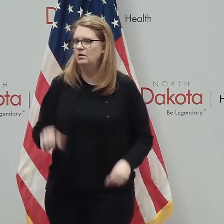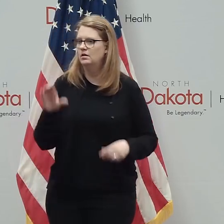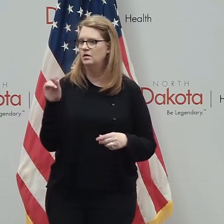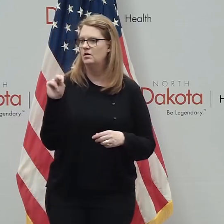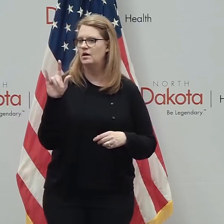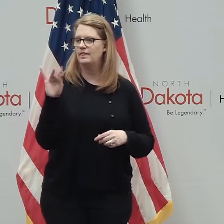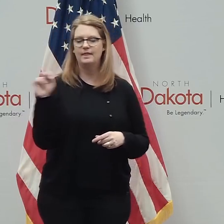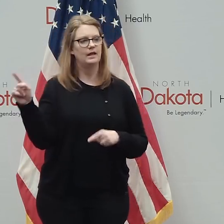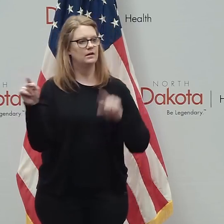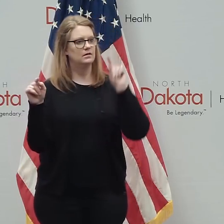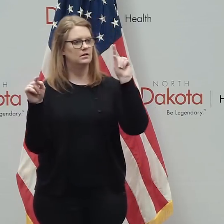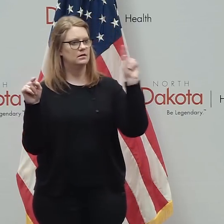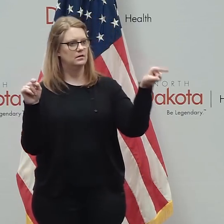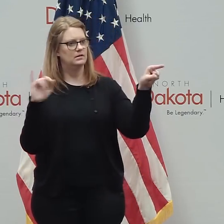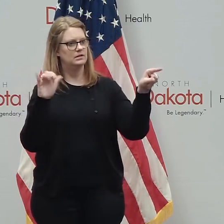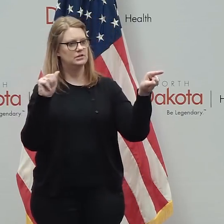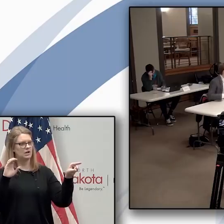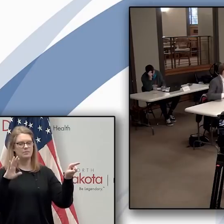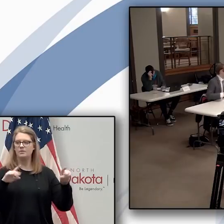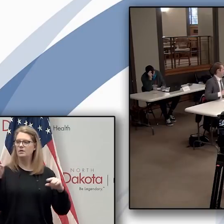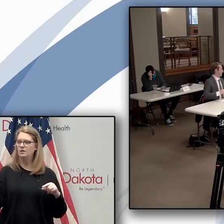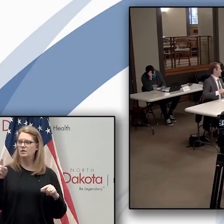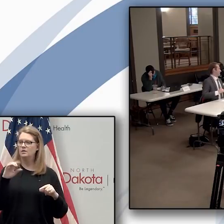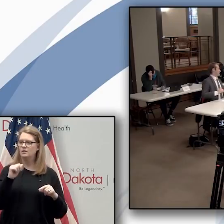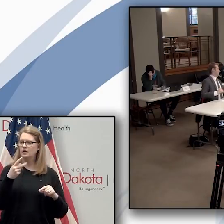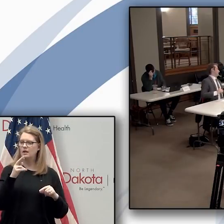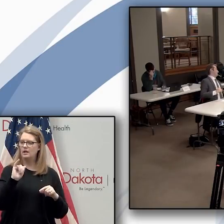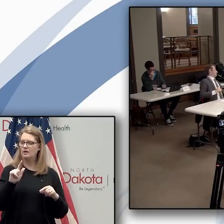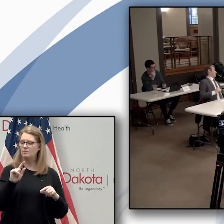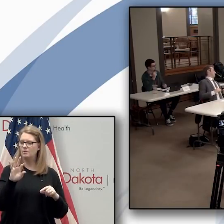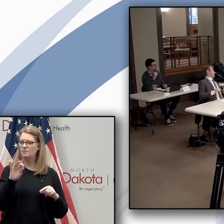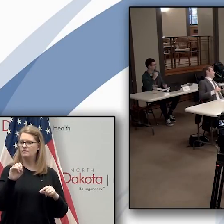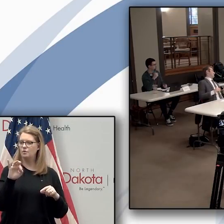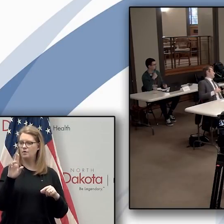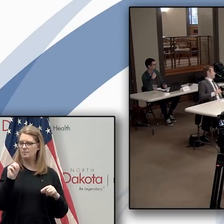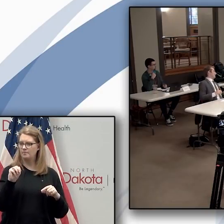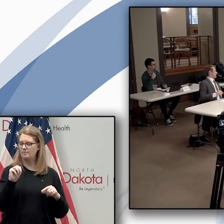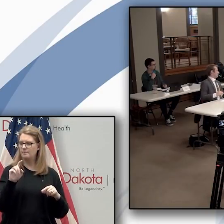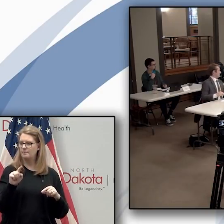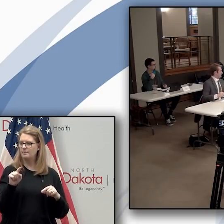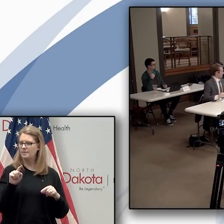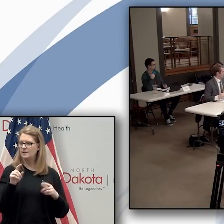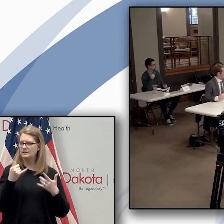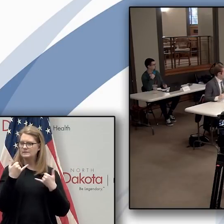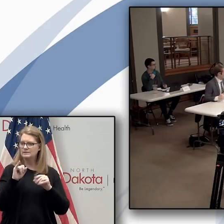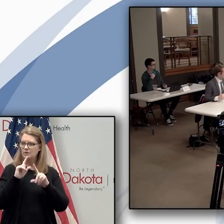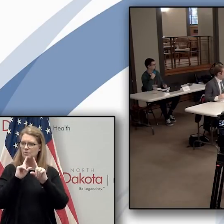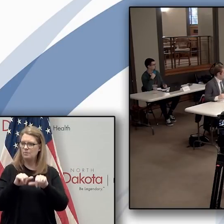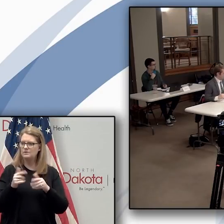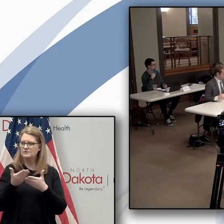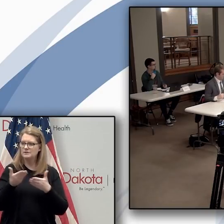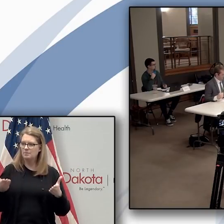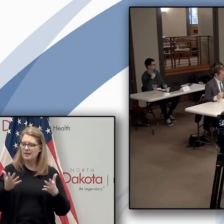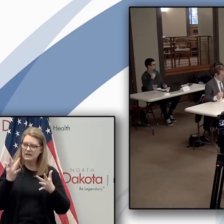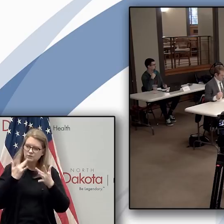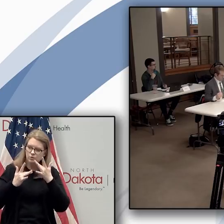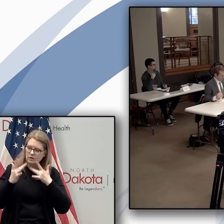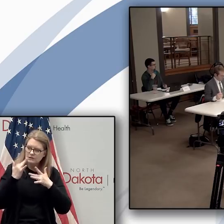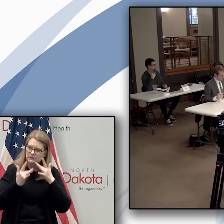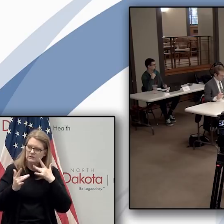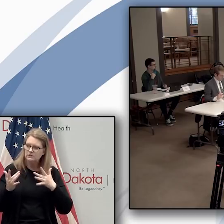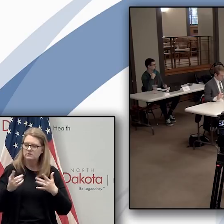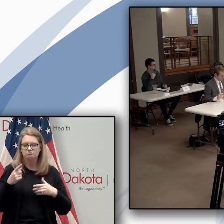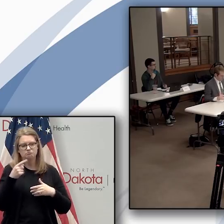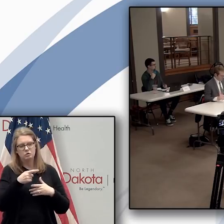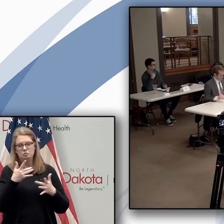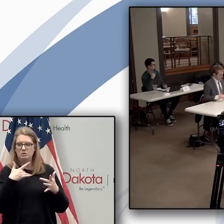online, and then Jacob. April Baumgarten, the former Fargo Moorhead. There are still reports of supply shortages. How